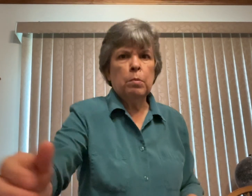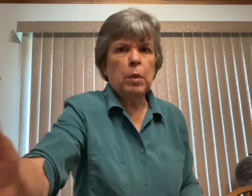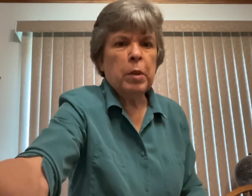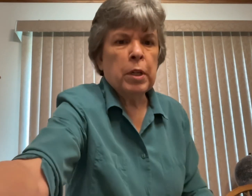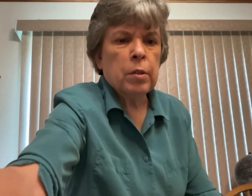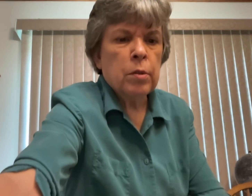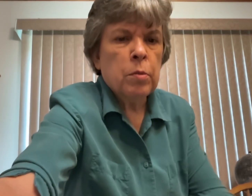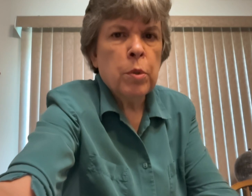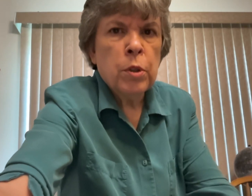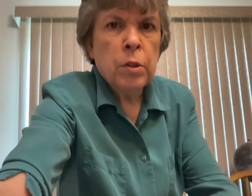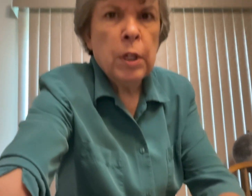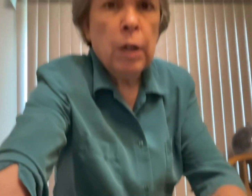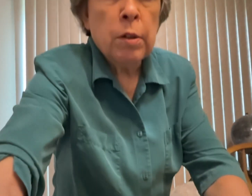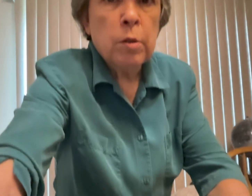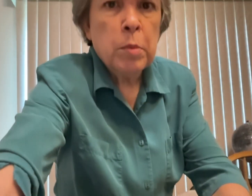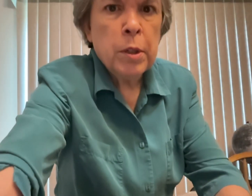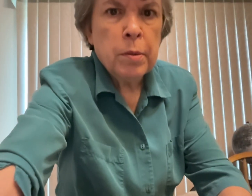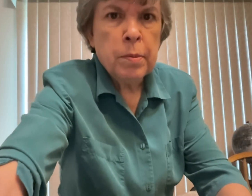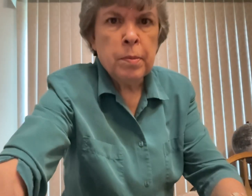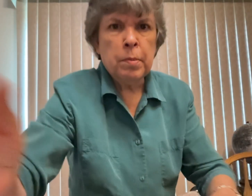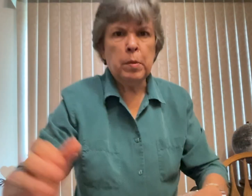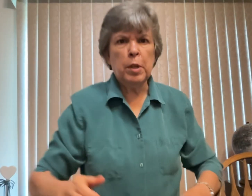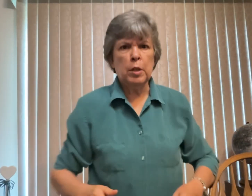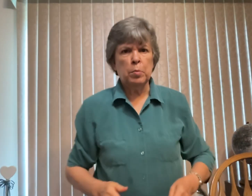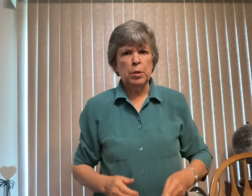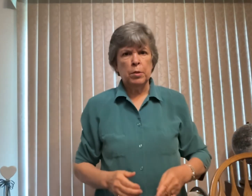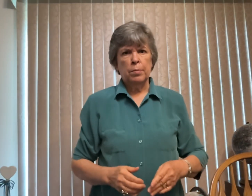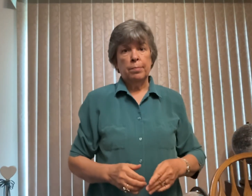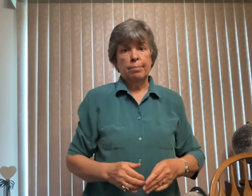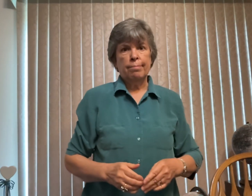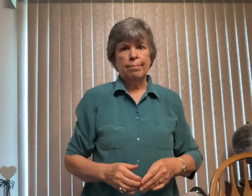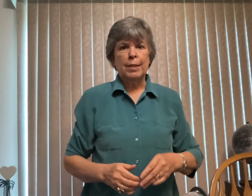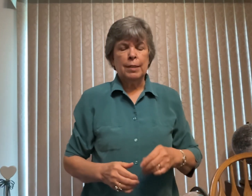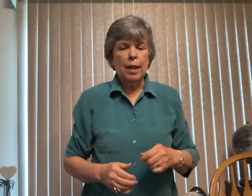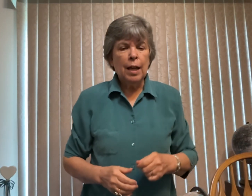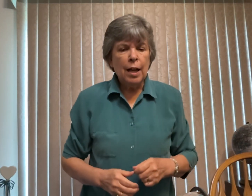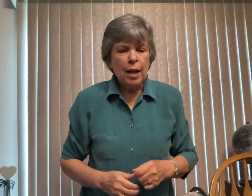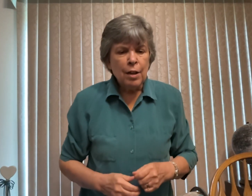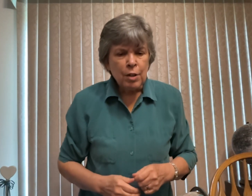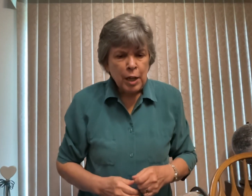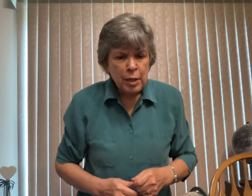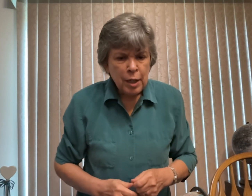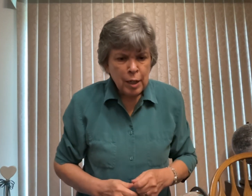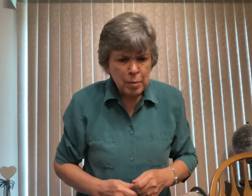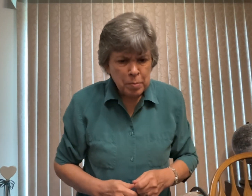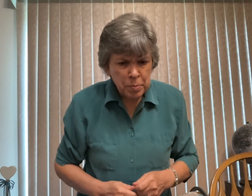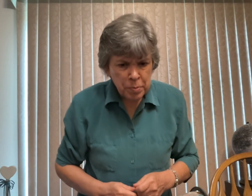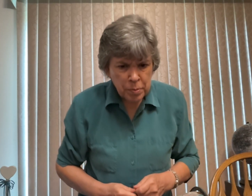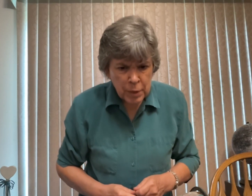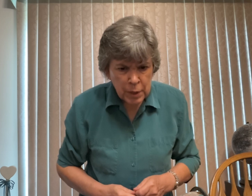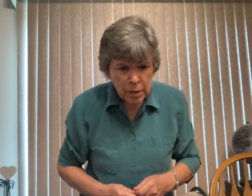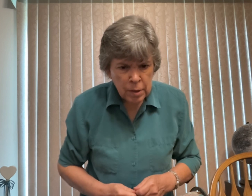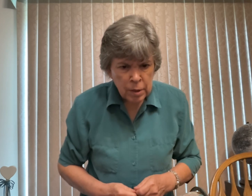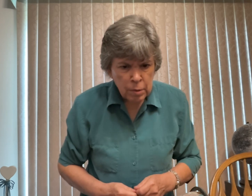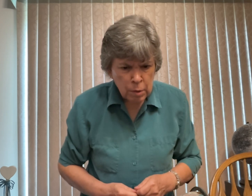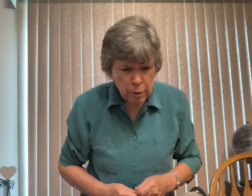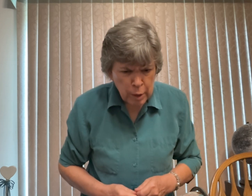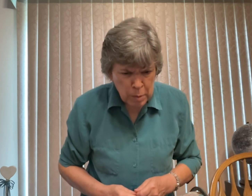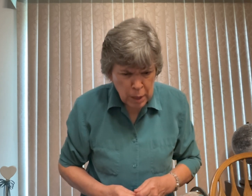Maybe I could put this down a little bit. Maybe that's better. Okay, let's see, where am